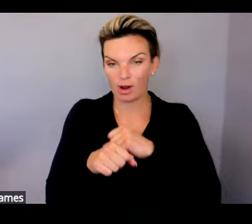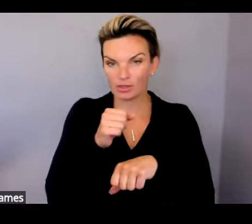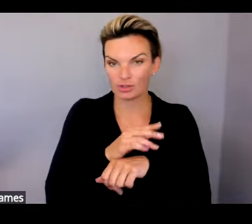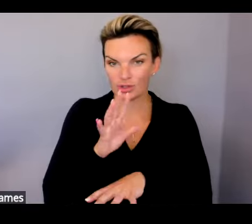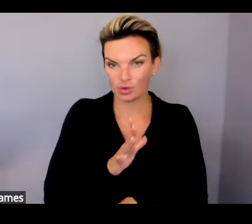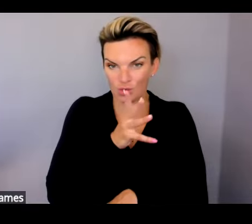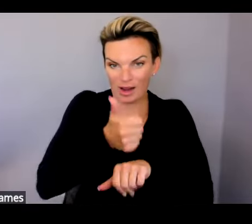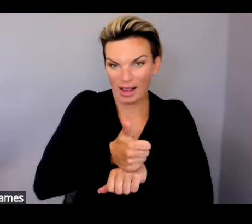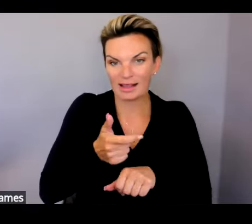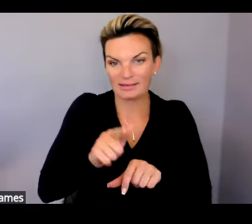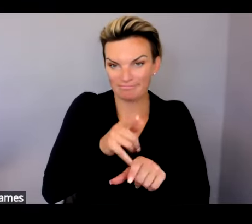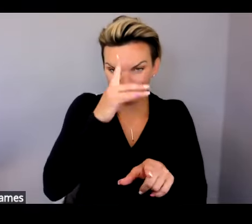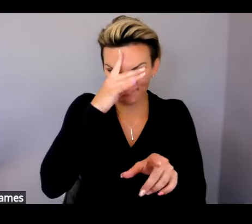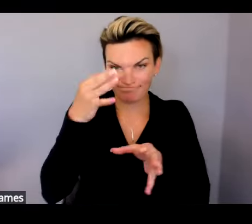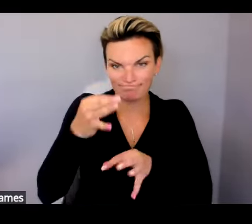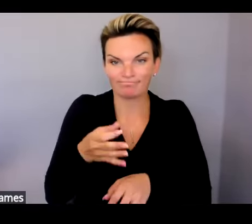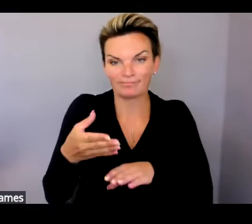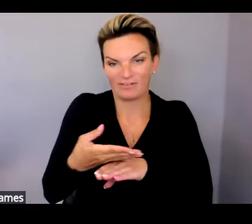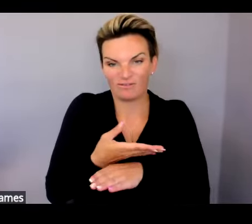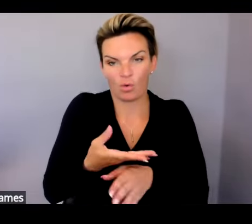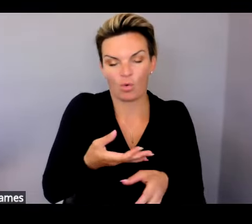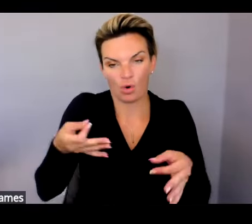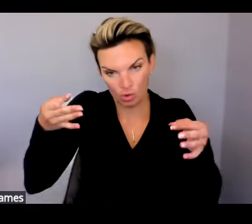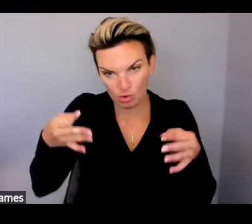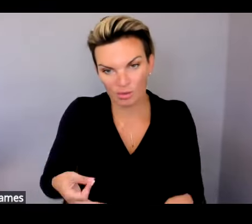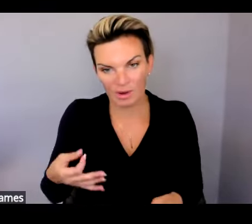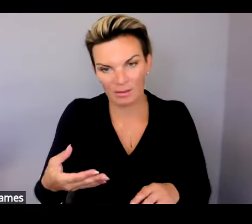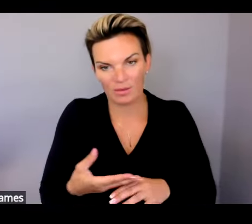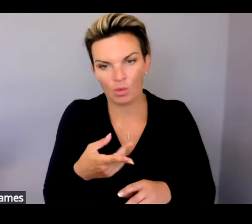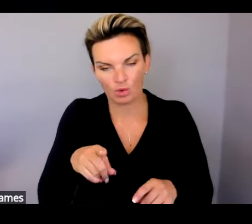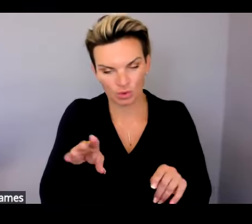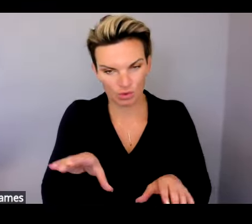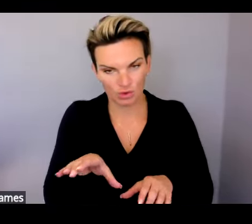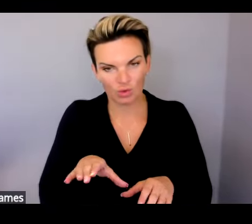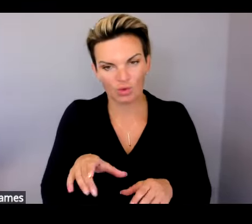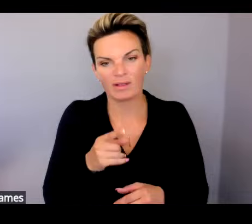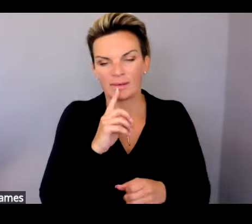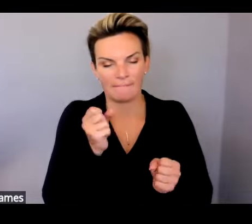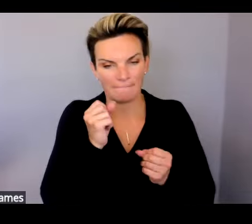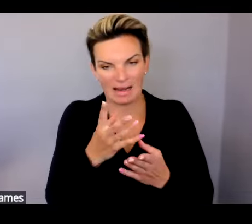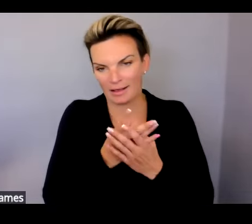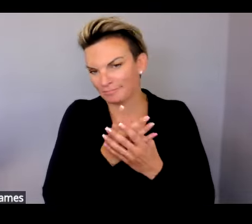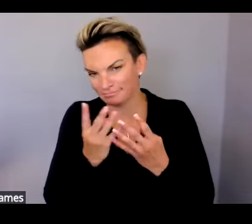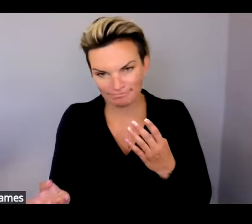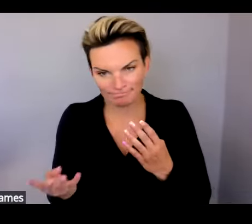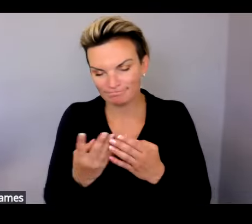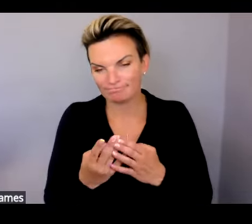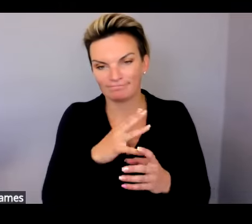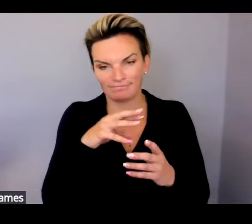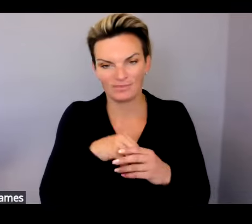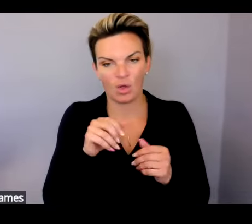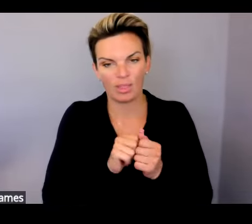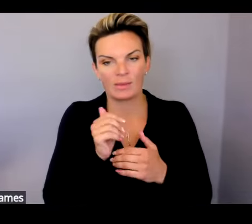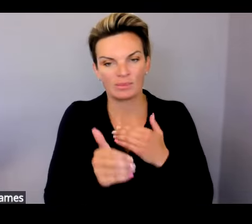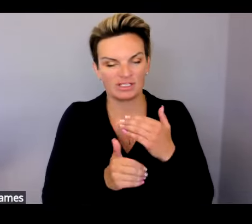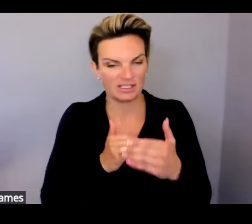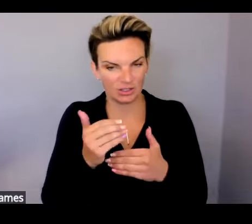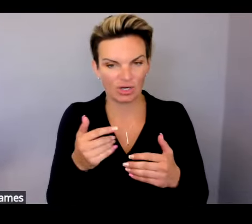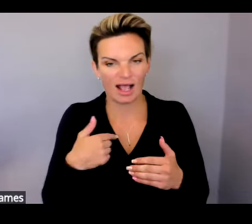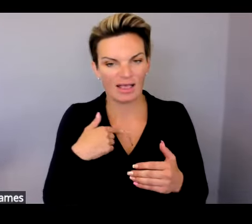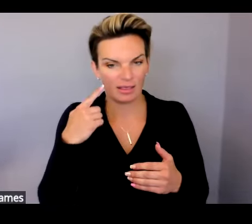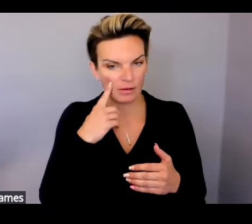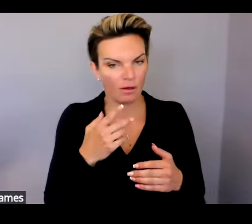decided before you make a determination on what to do. There are a number of things in the procedures which I think are